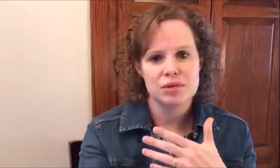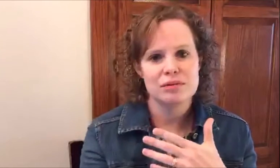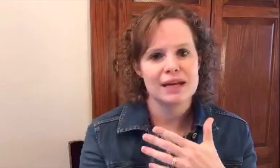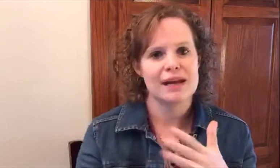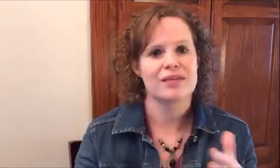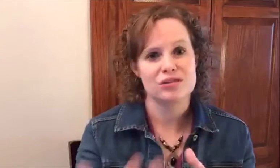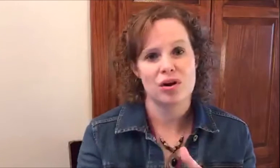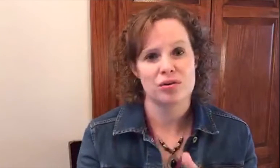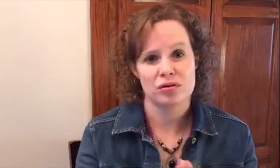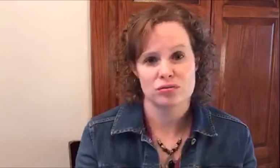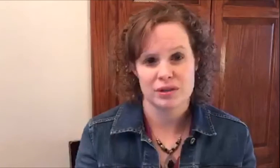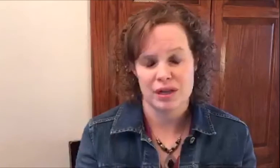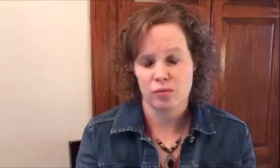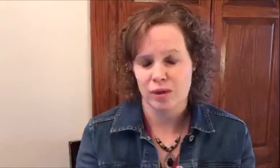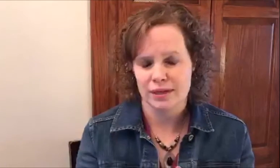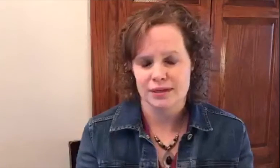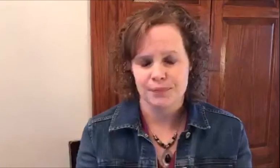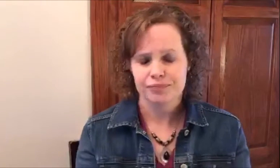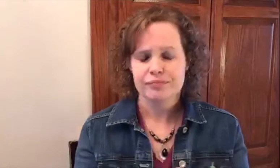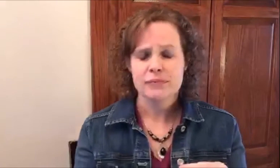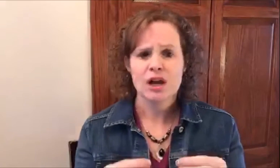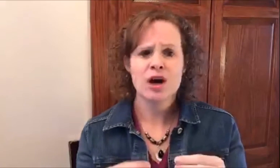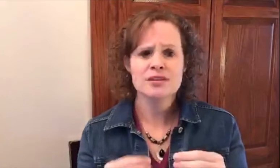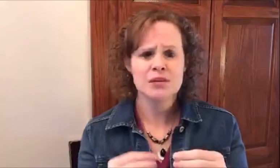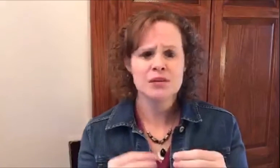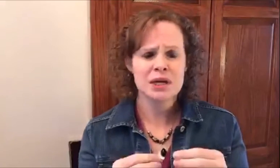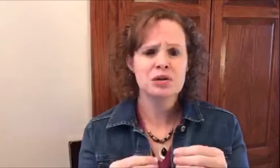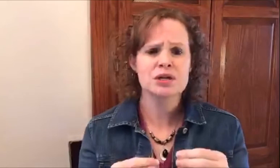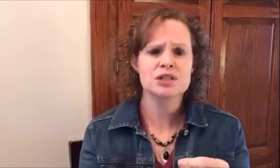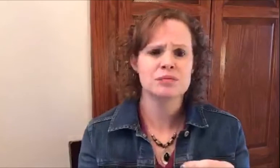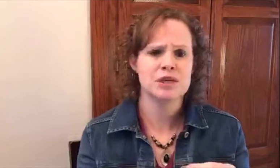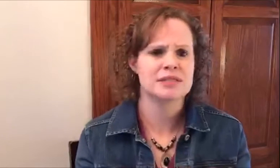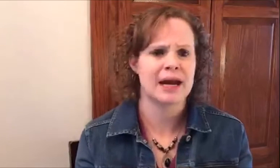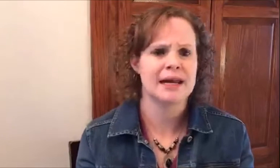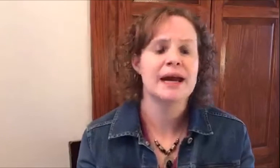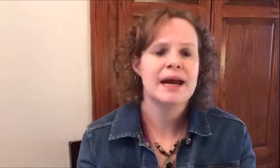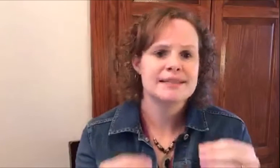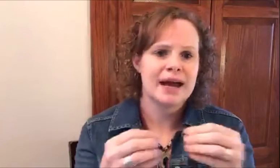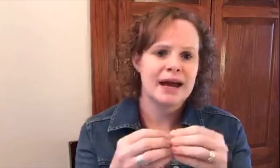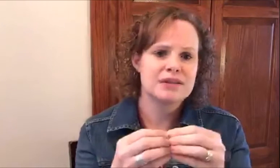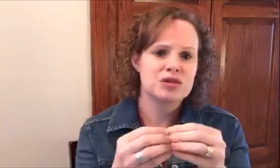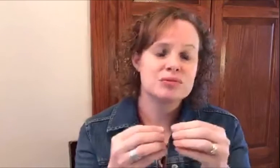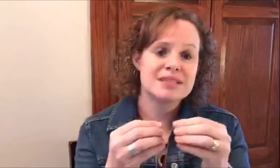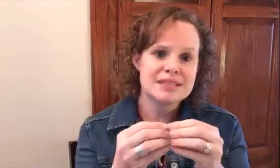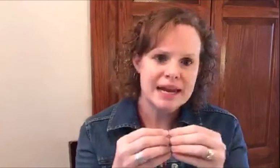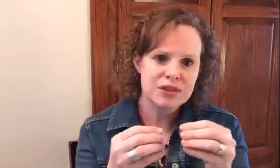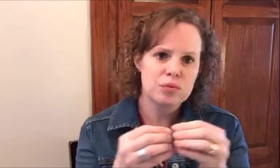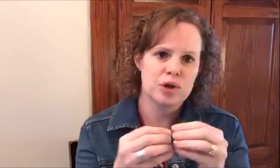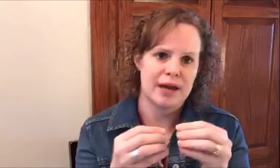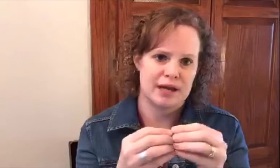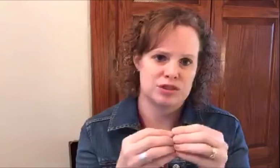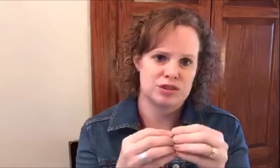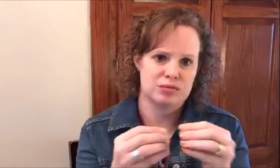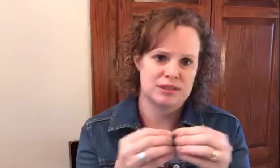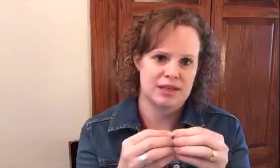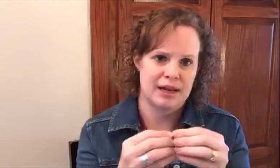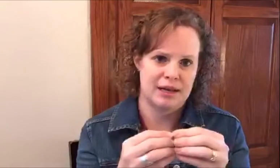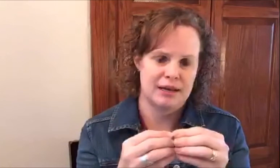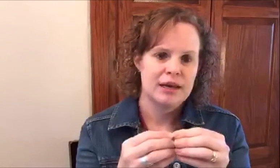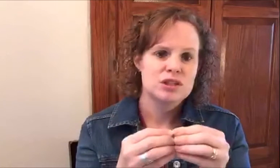communicate and the adult knows what they want. Also, I encourage you when you sign to say the word as you sign. So